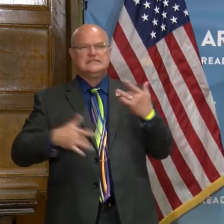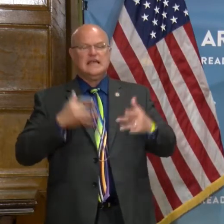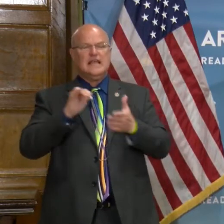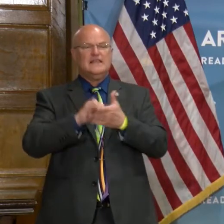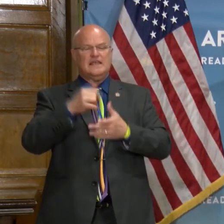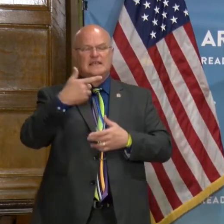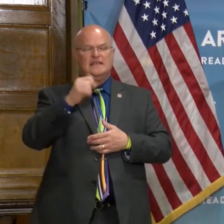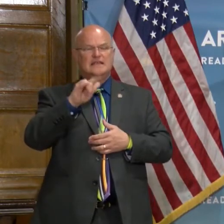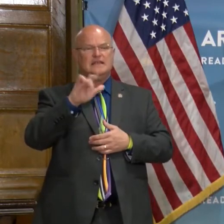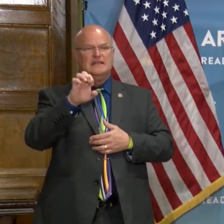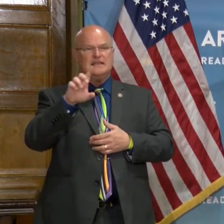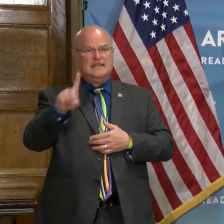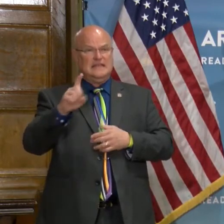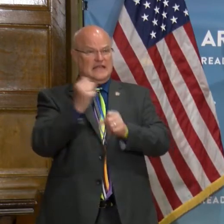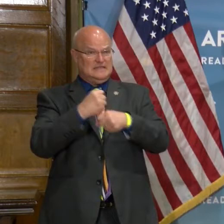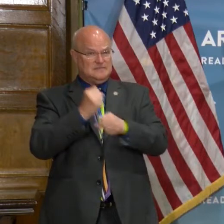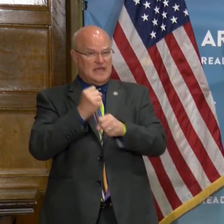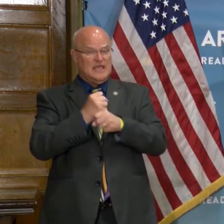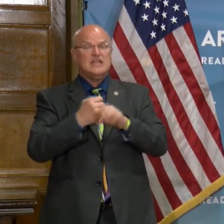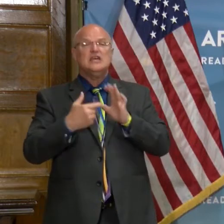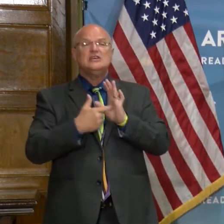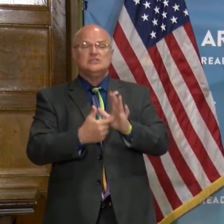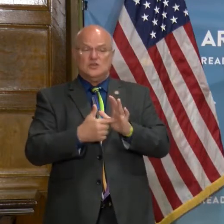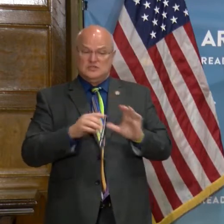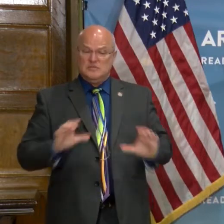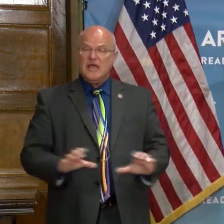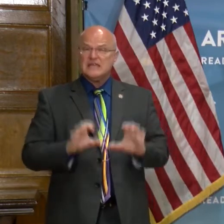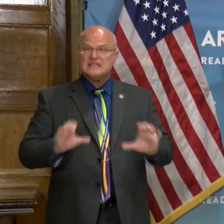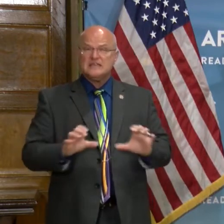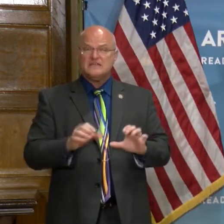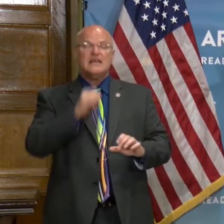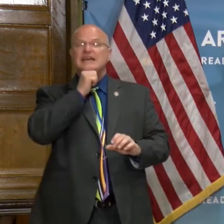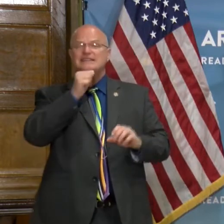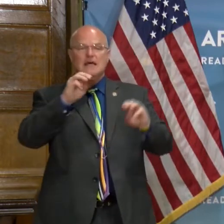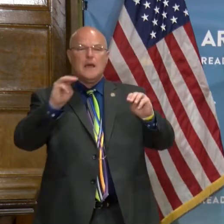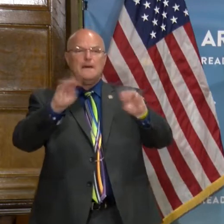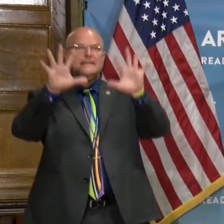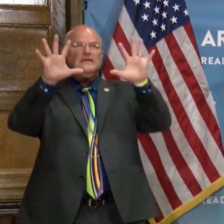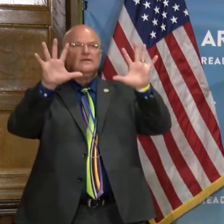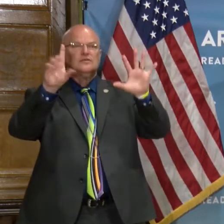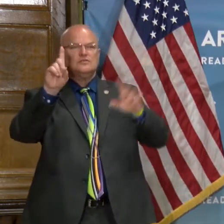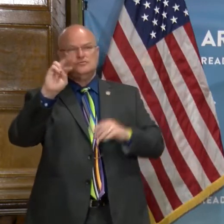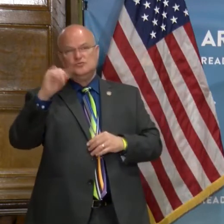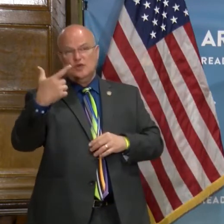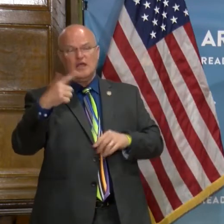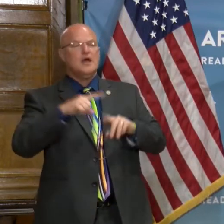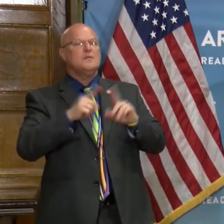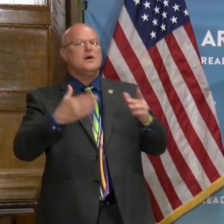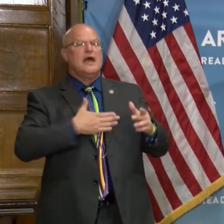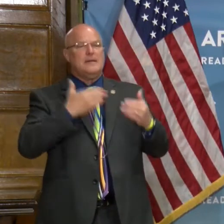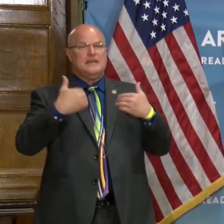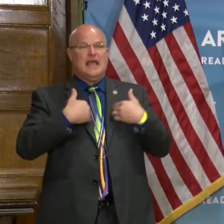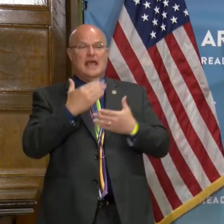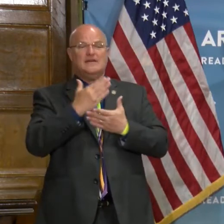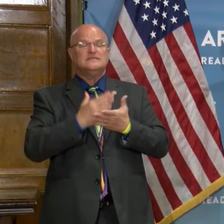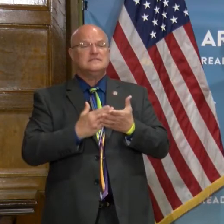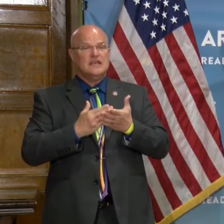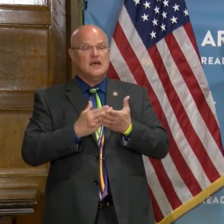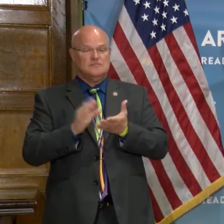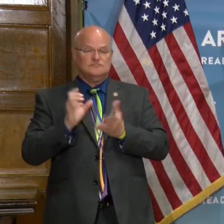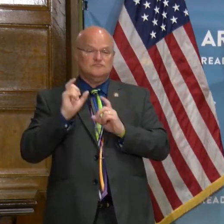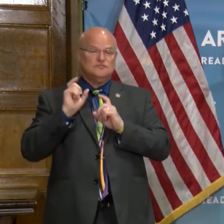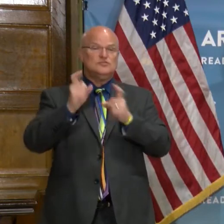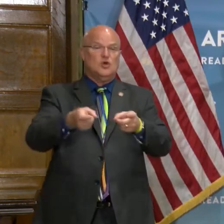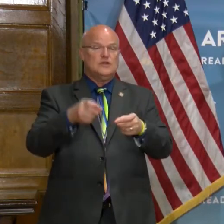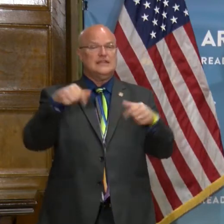Gilead has produced. It does show some activity. It's not a miracle drug, but we are glad to have some donated